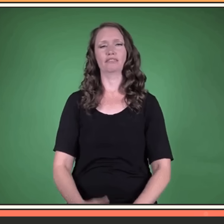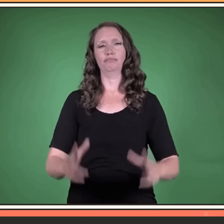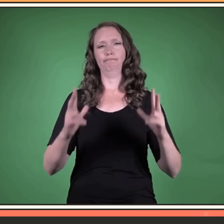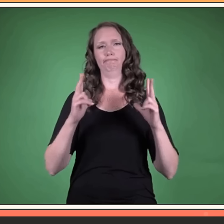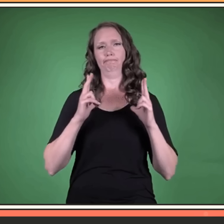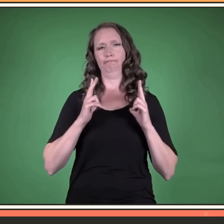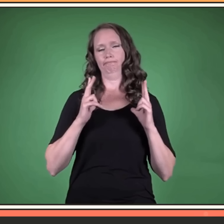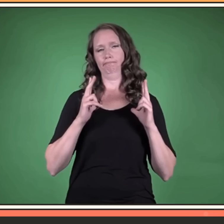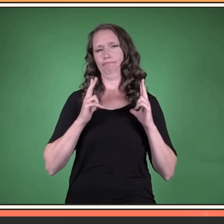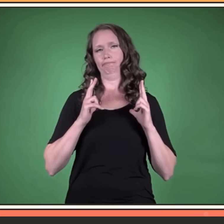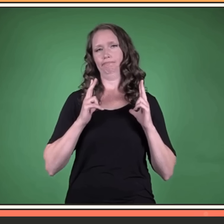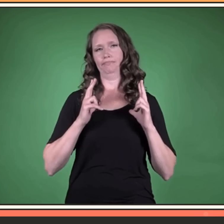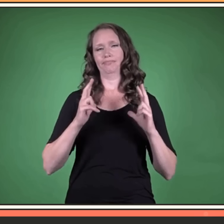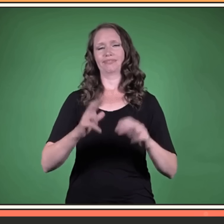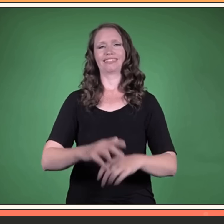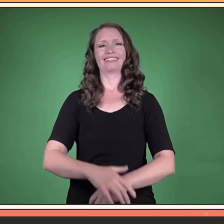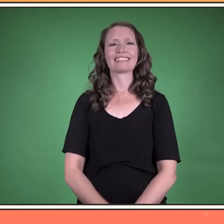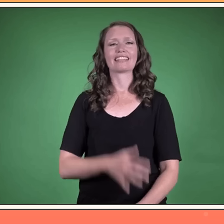Vacation.